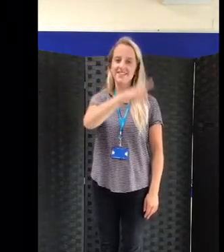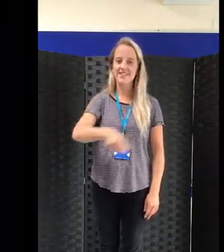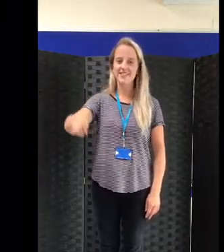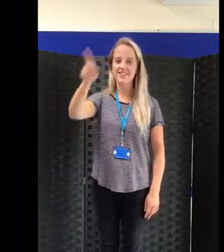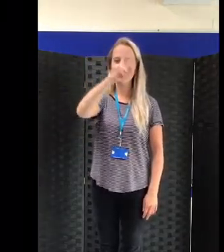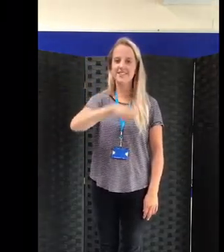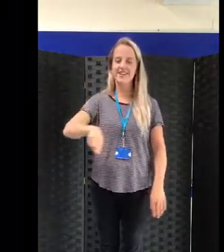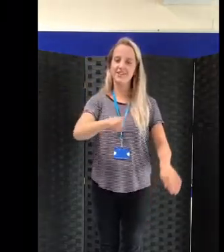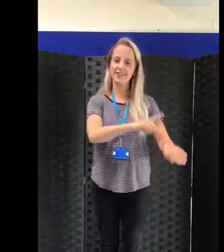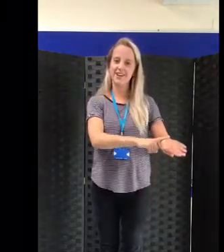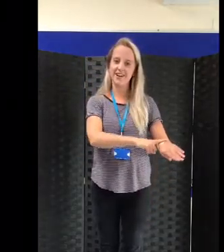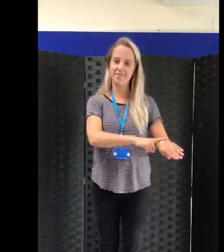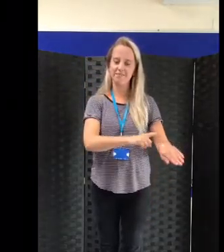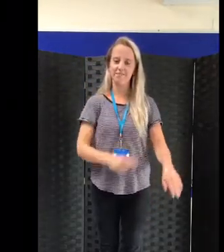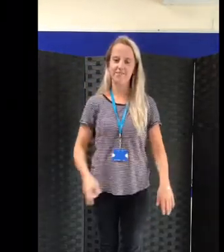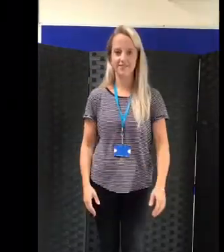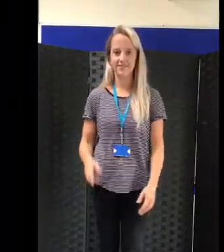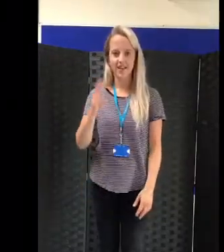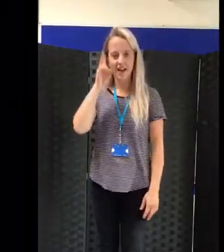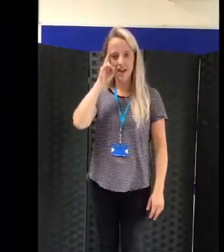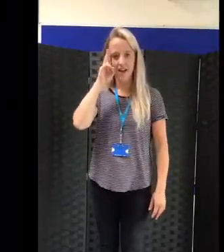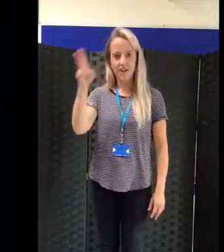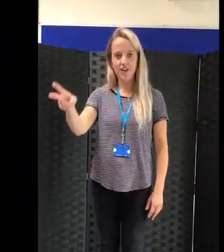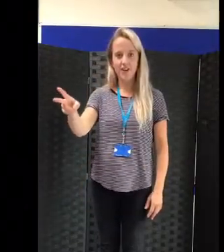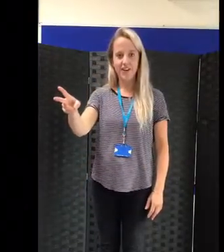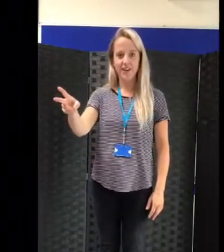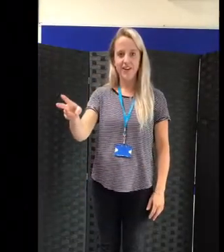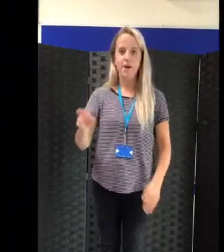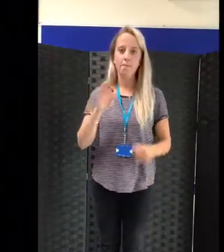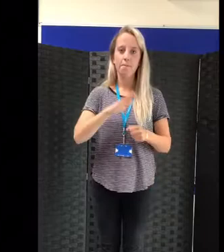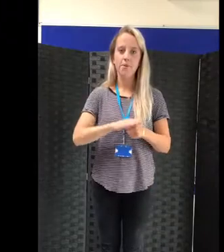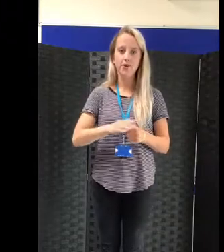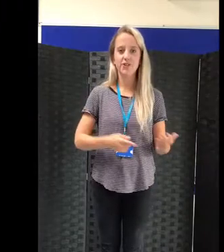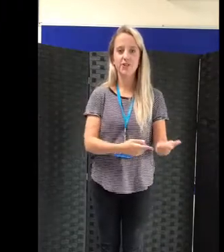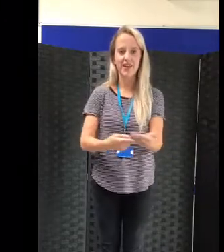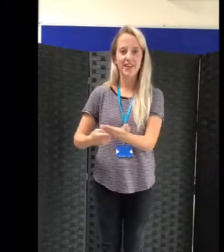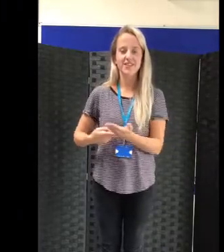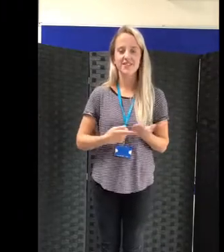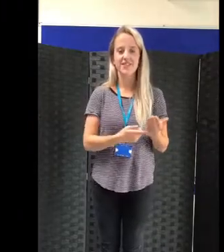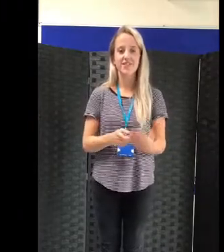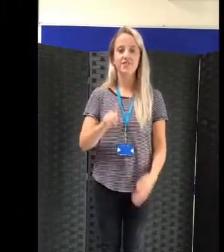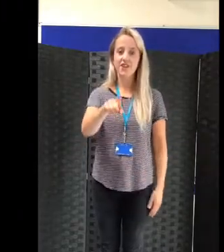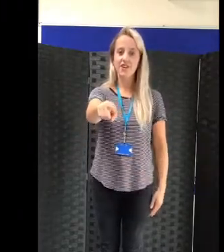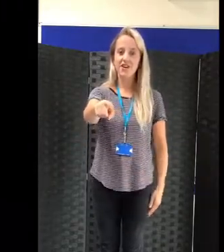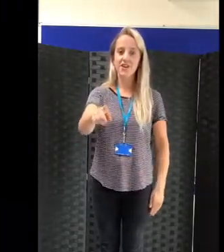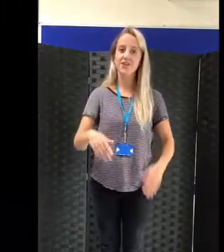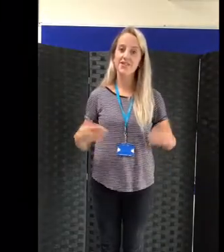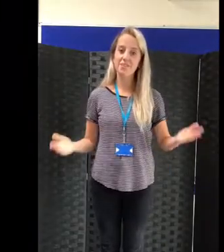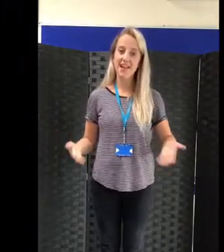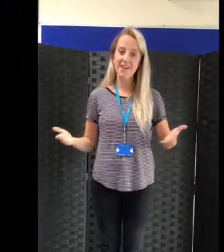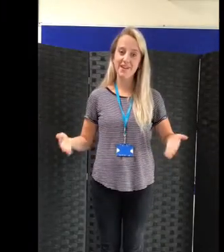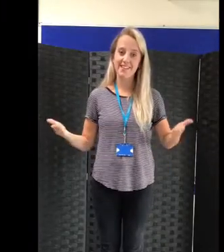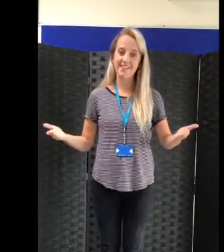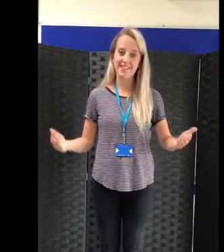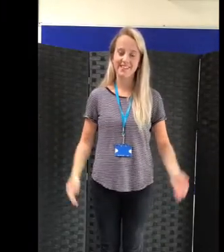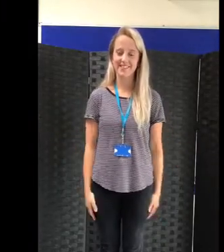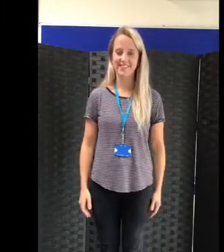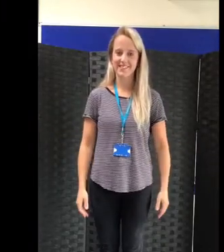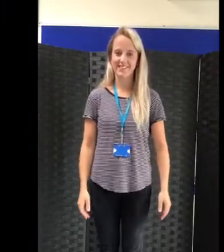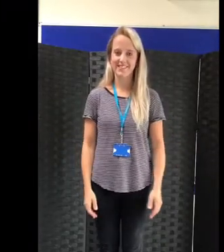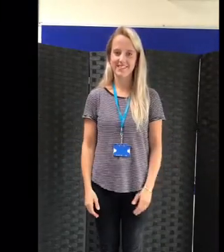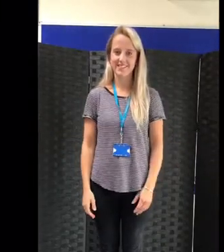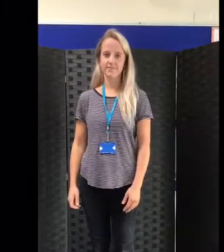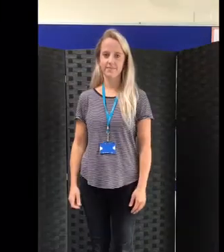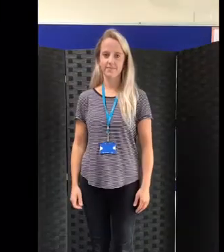and circle time. Look, more toys for you to play with.